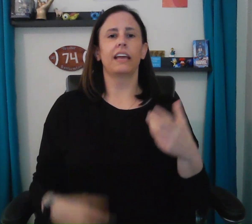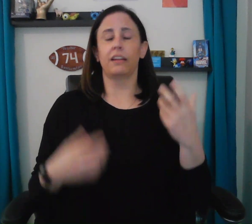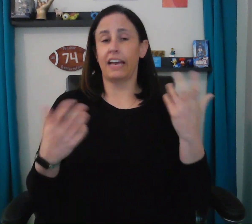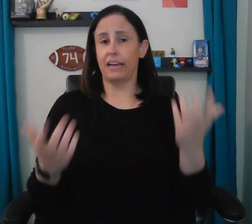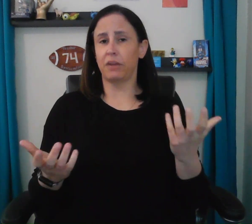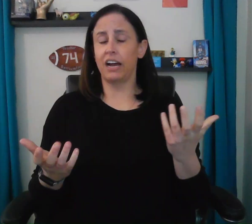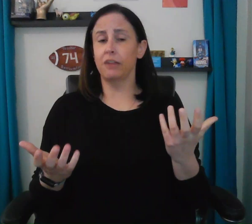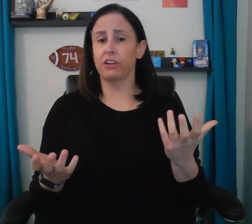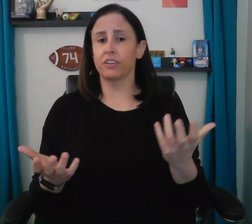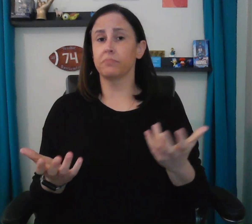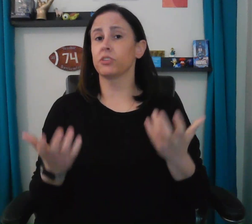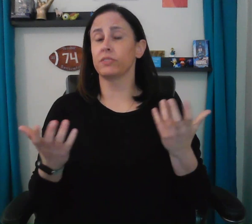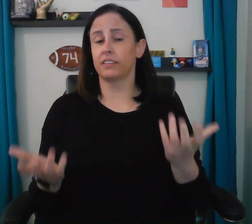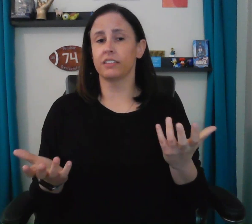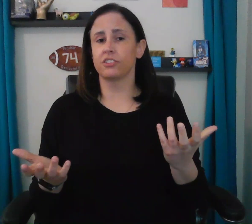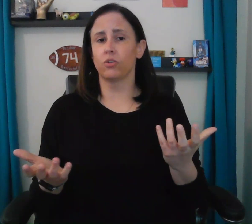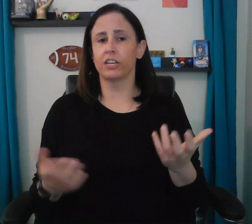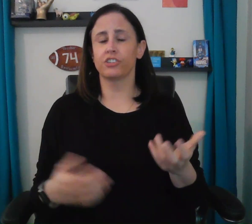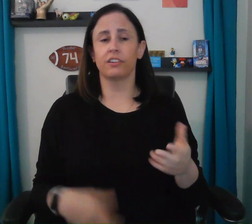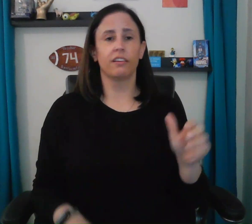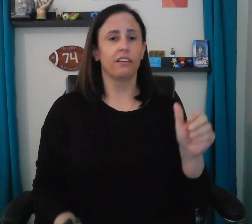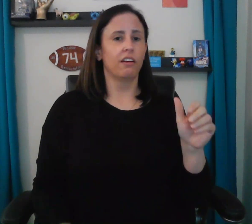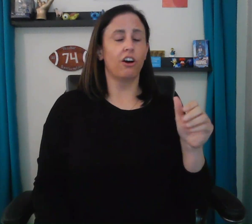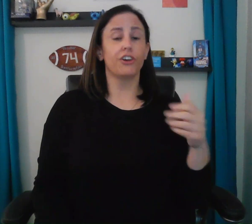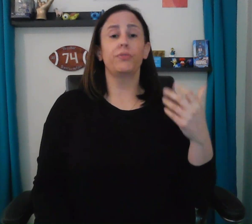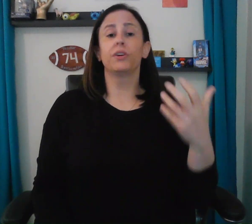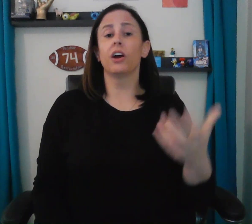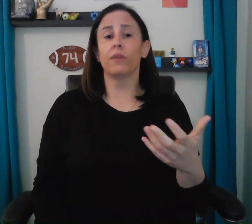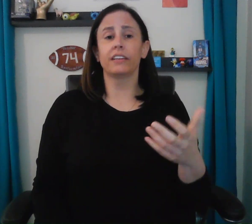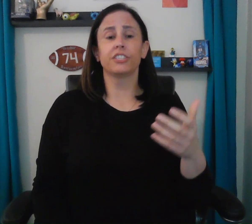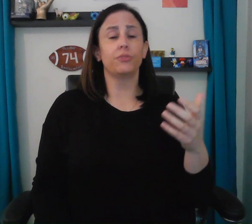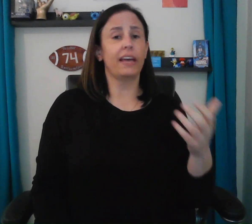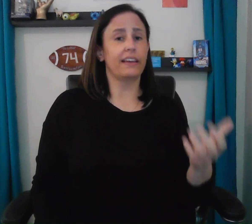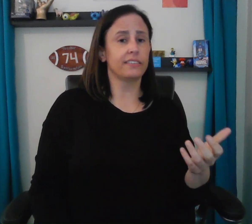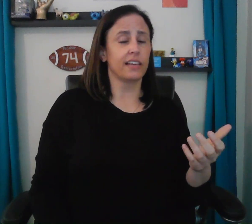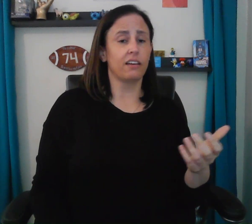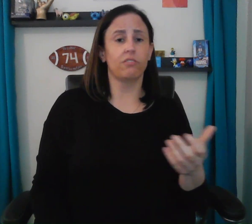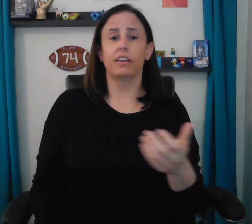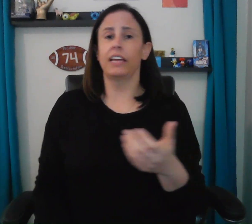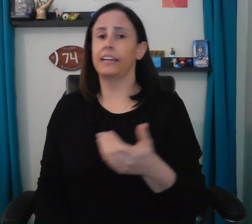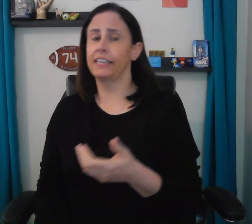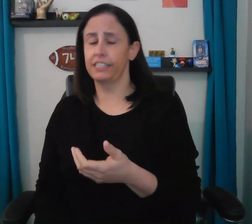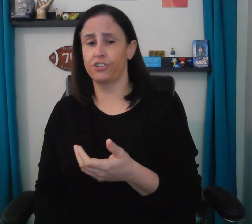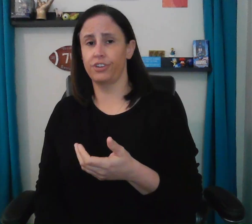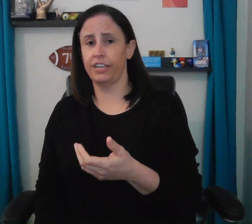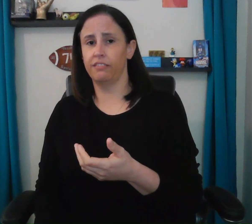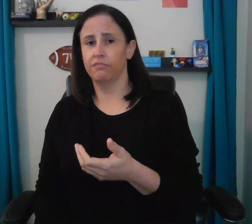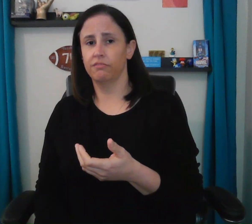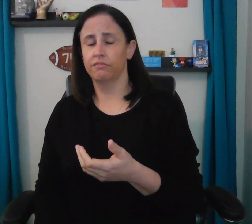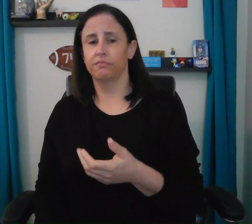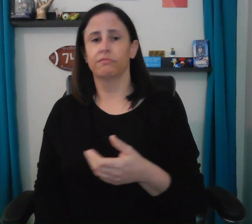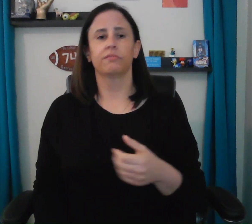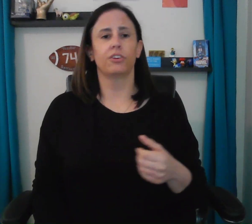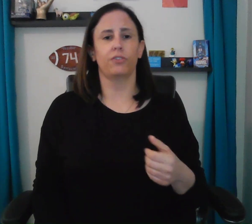and I had my eyebrows up, so it's a yes, no question. Are you going to ASL and history?